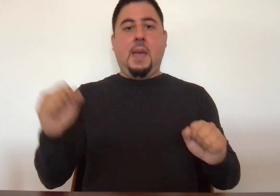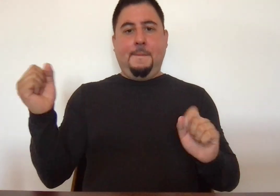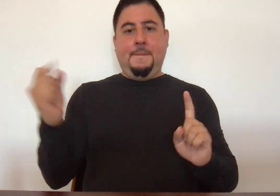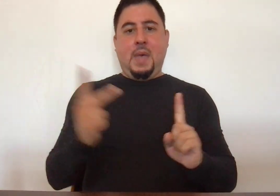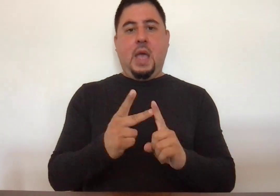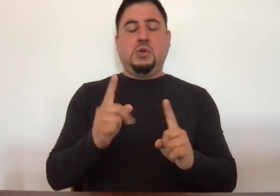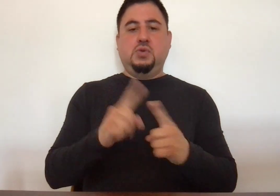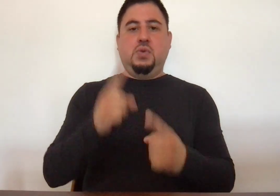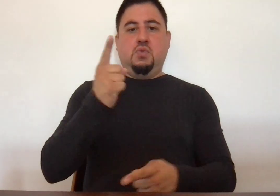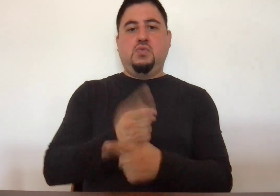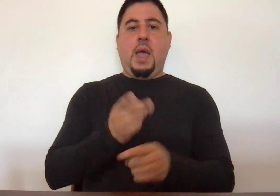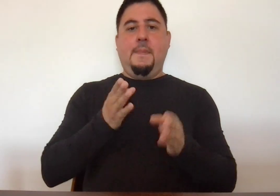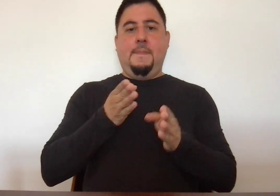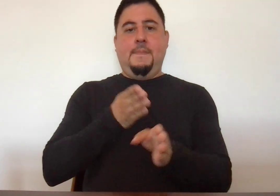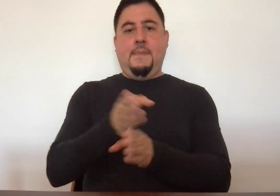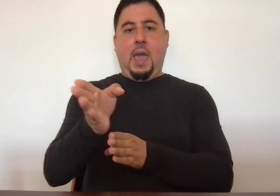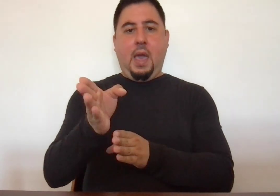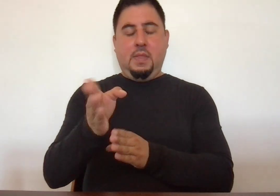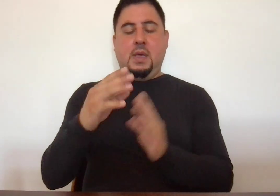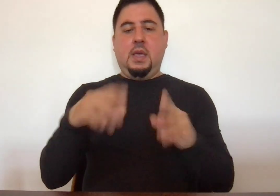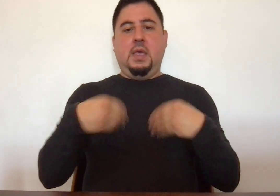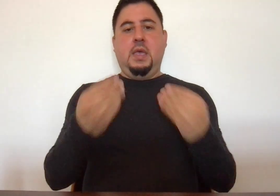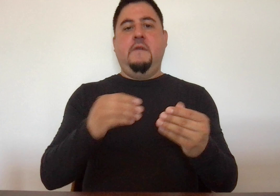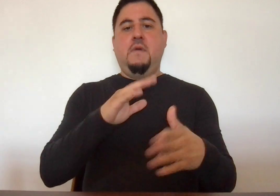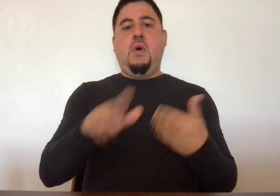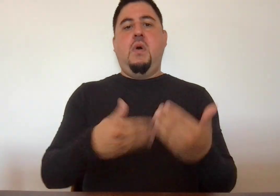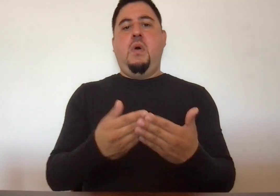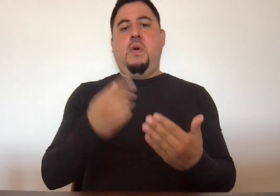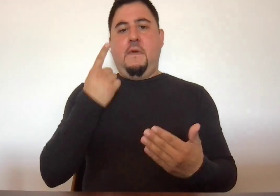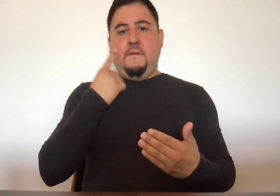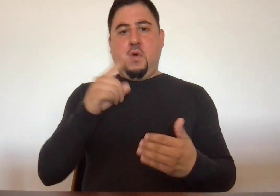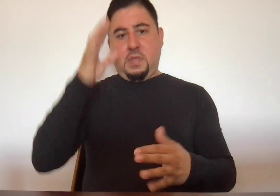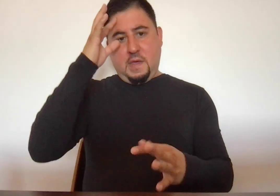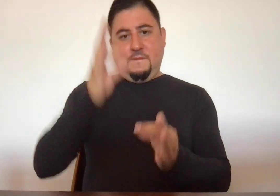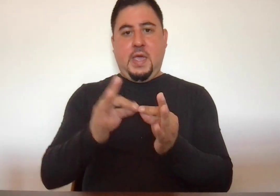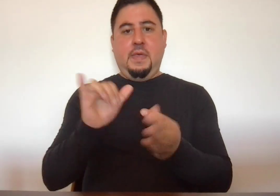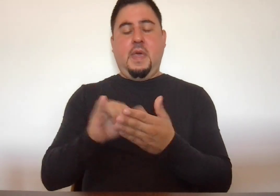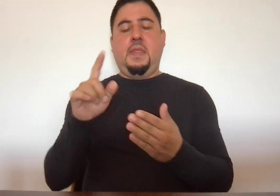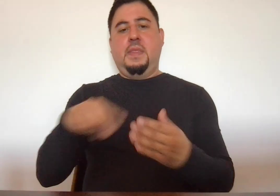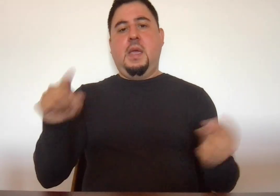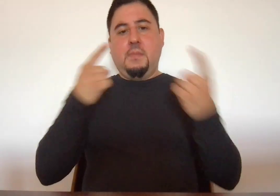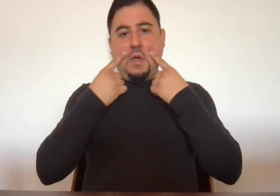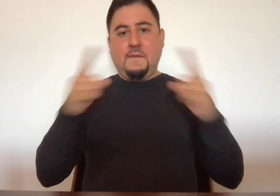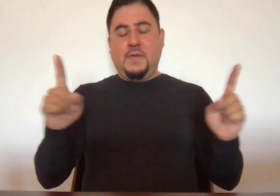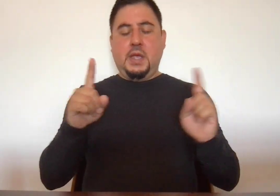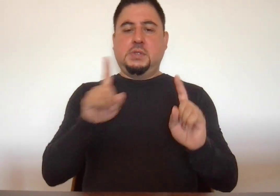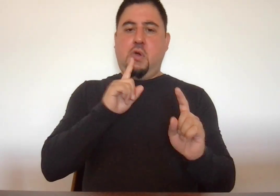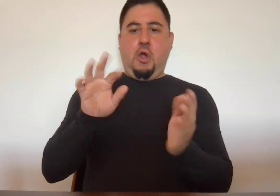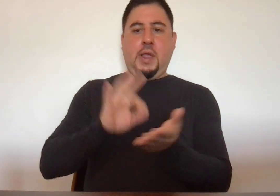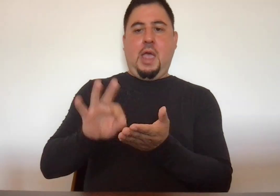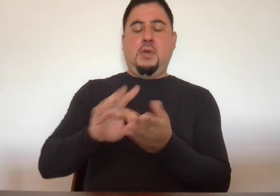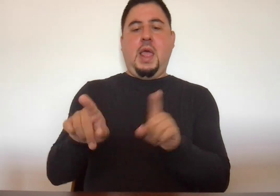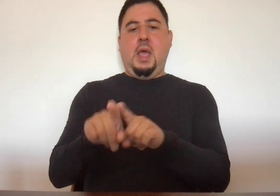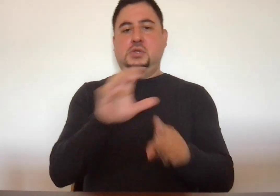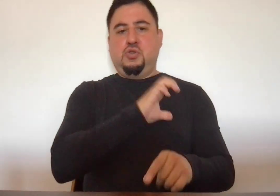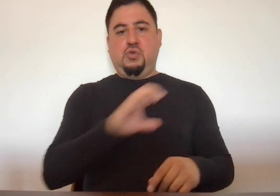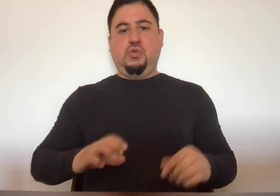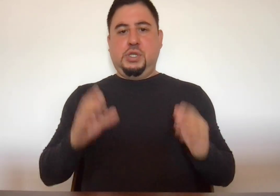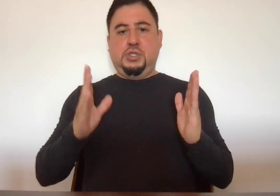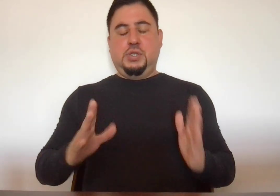right path, give all who, for the faith they profess, are accounted as Christians, the grace to